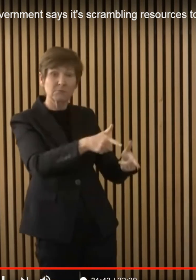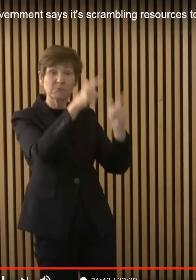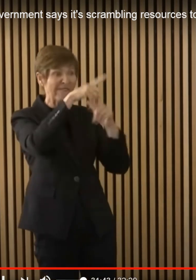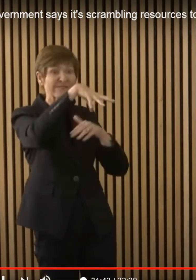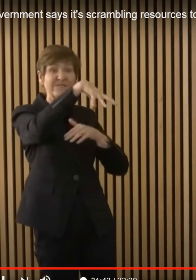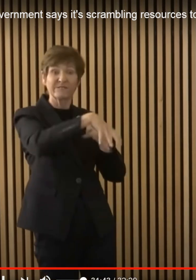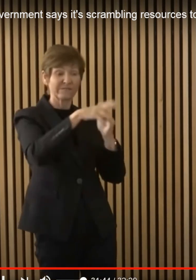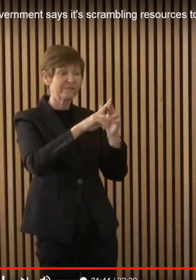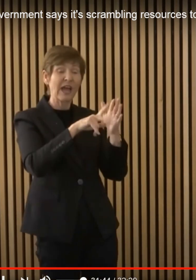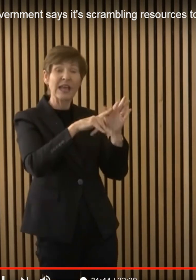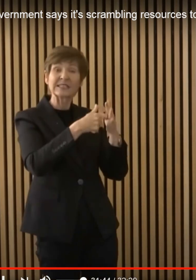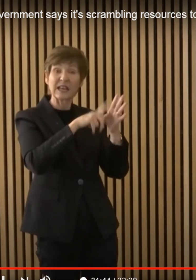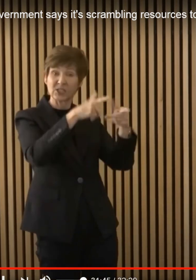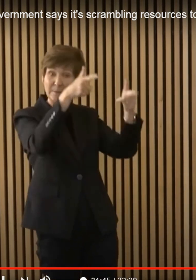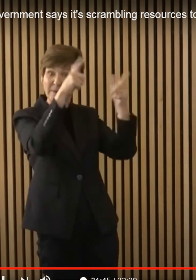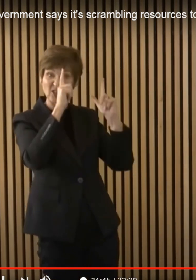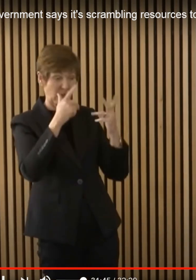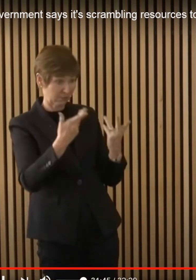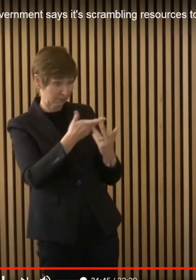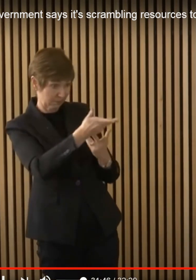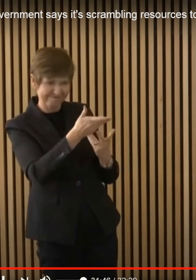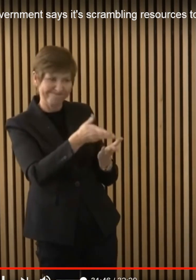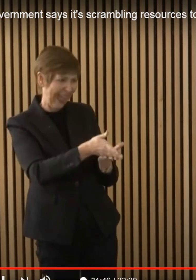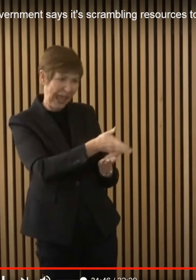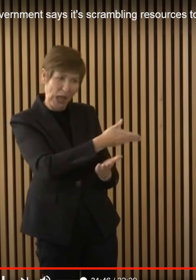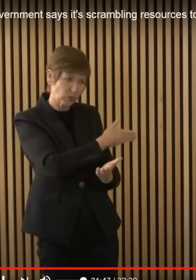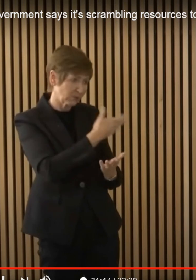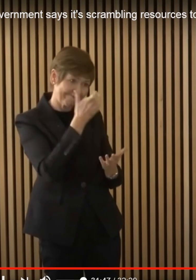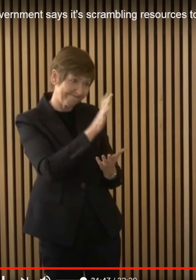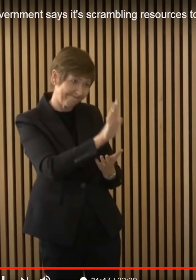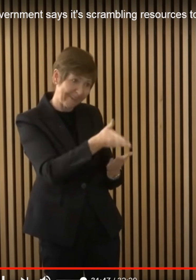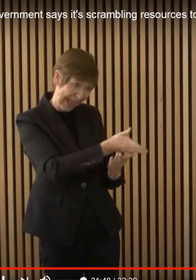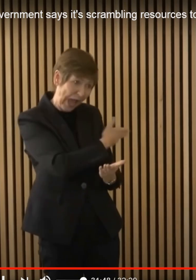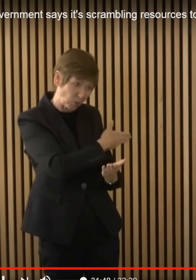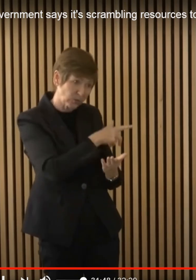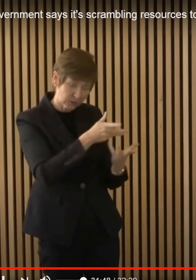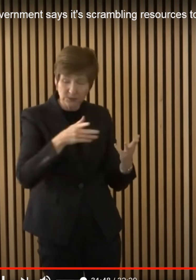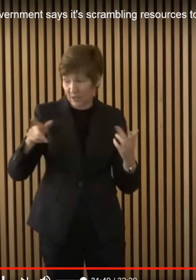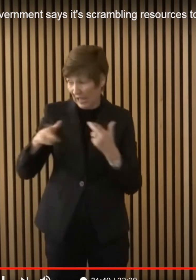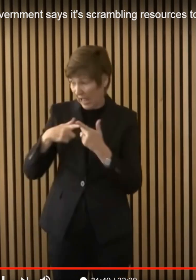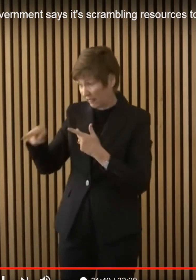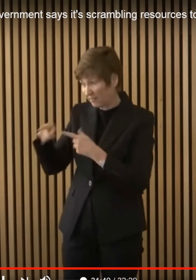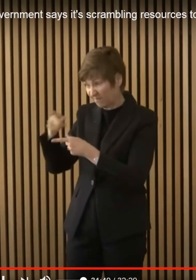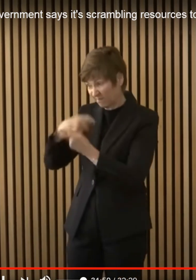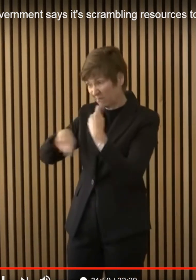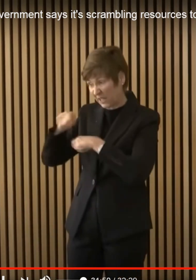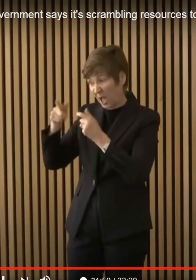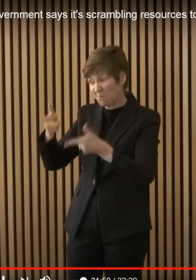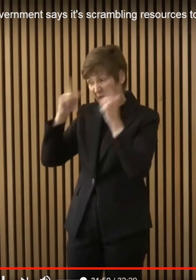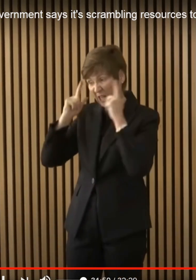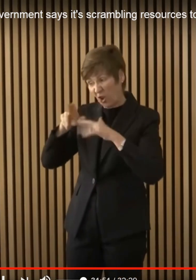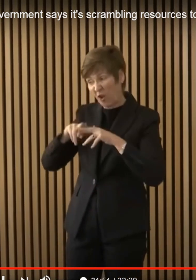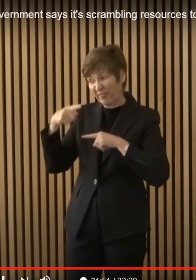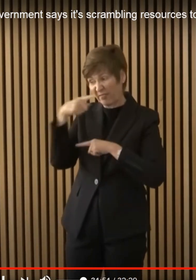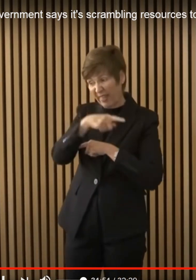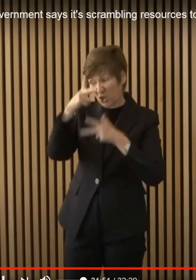has had to be required to be isolated, someone has had to move in, and I'm extremely grateful to a number of colleagues who have taken